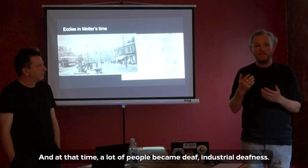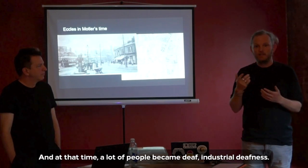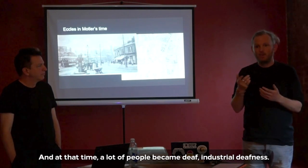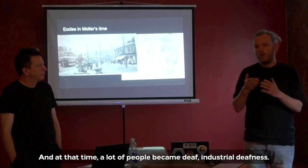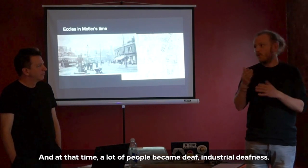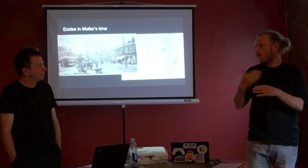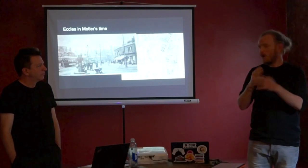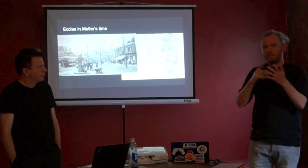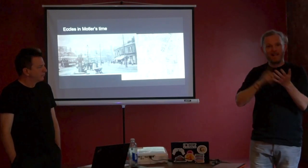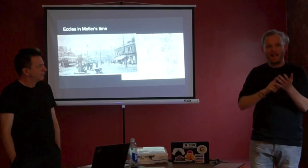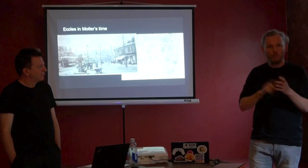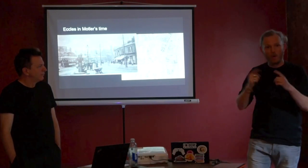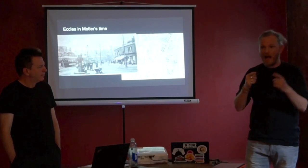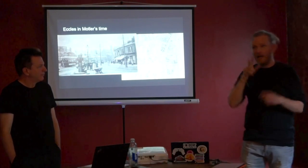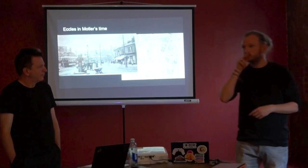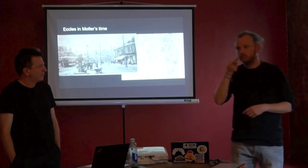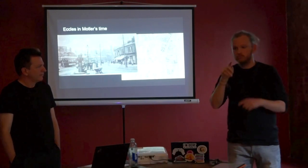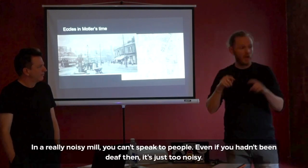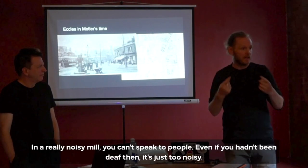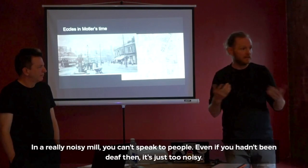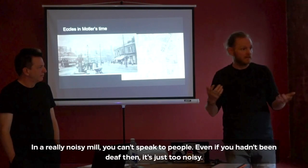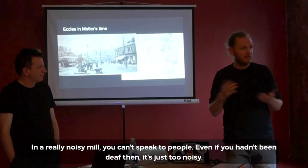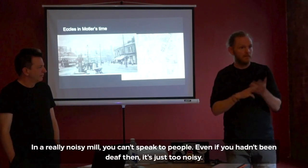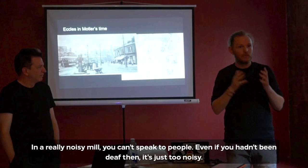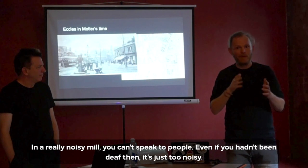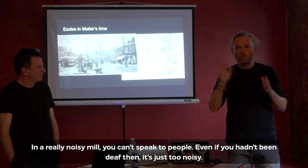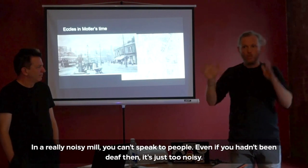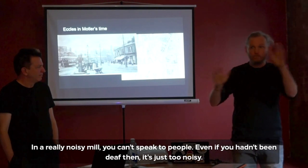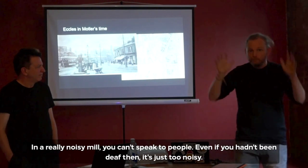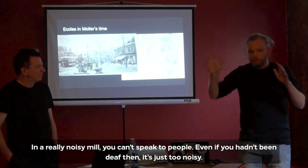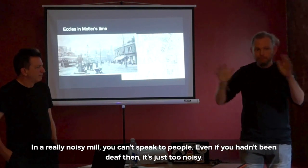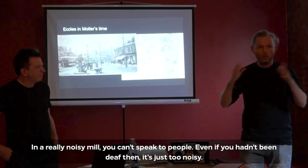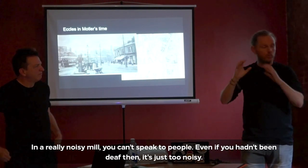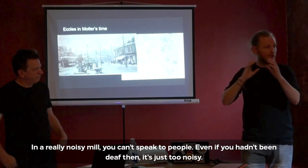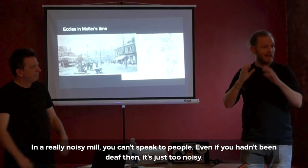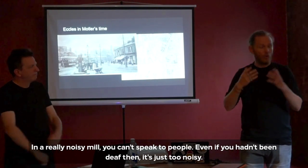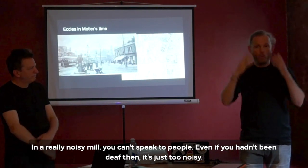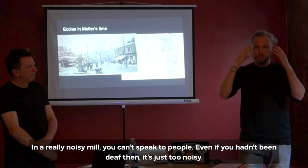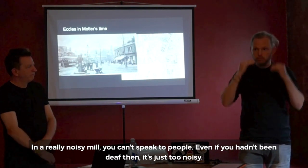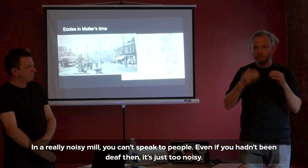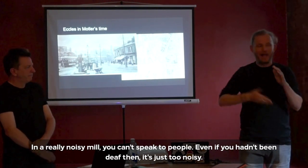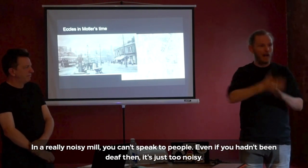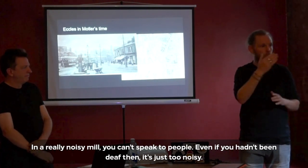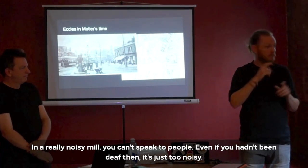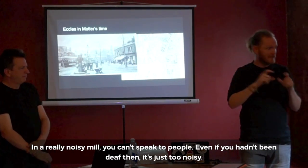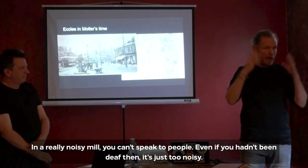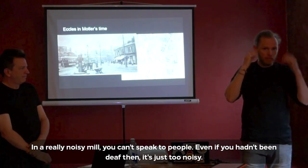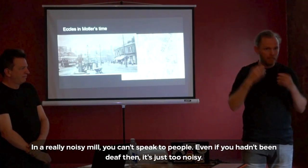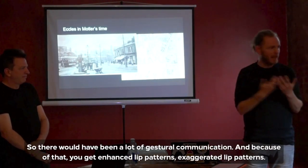of working in heavy industry. In a really noisy mill, you can't speak to people, even if you haven't been deafened, it's just too noisy. So